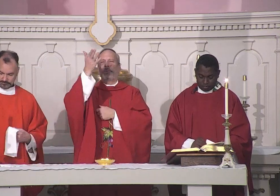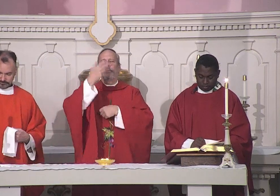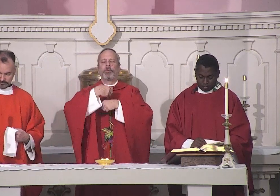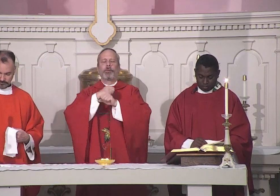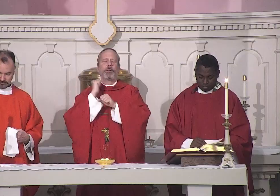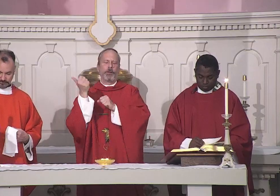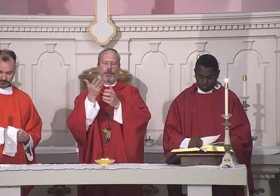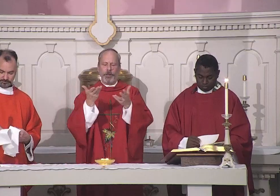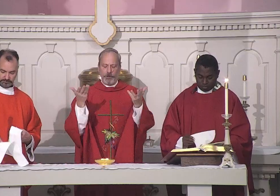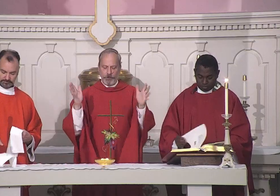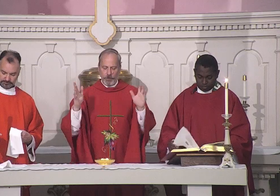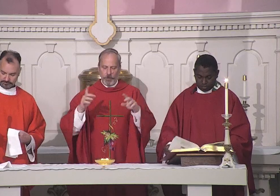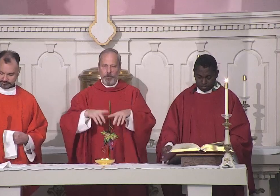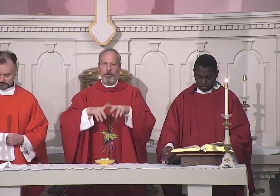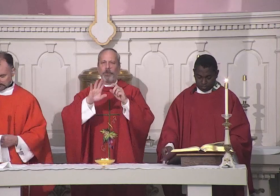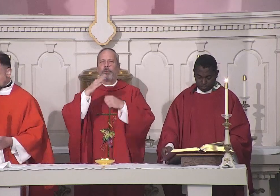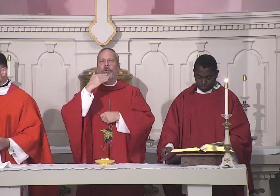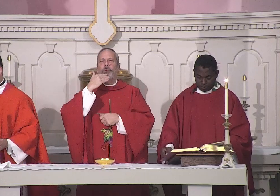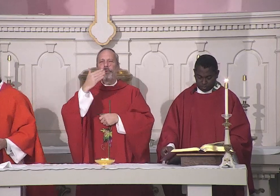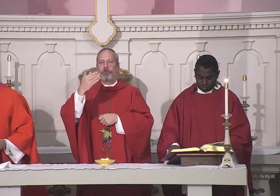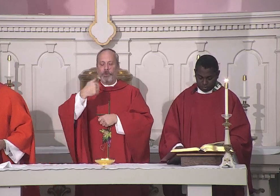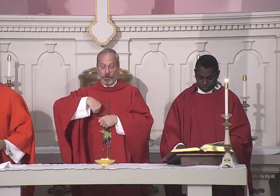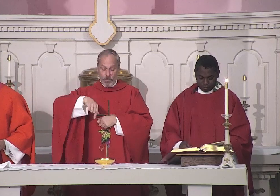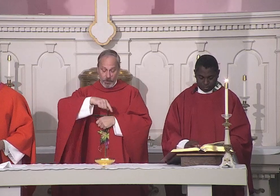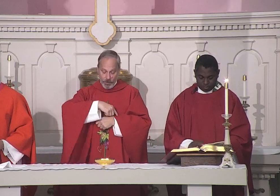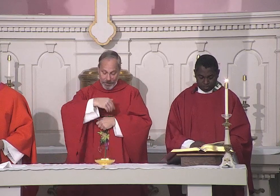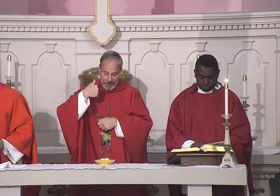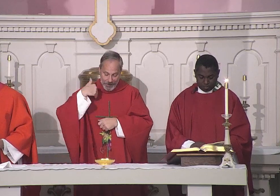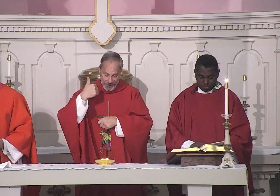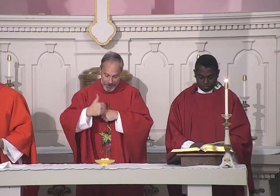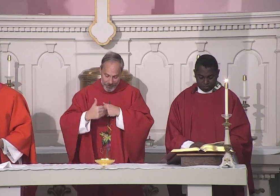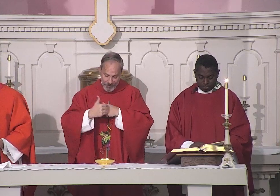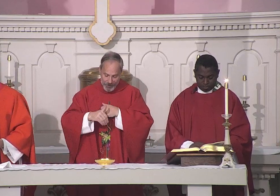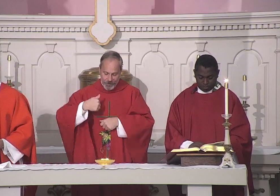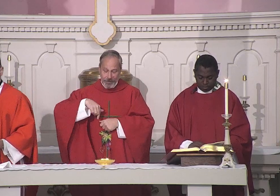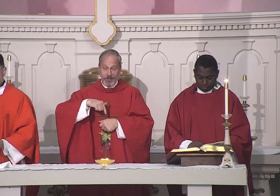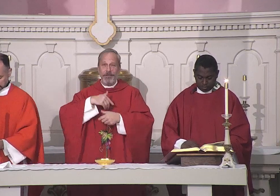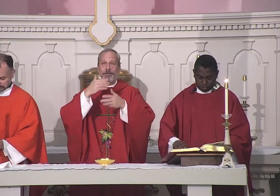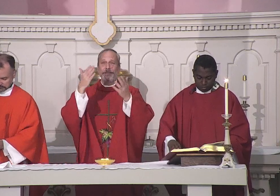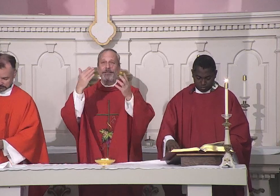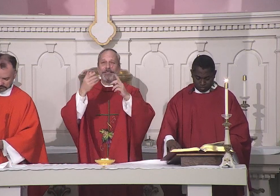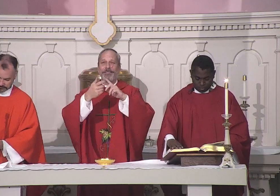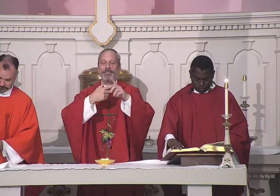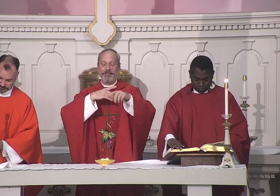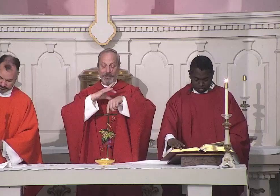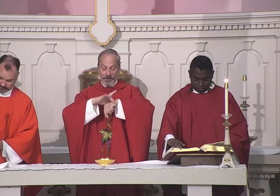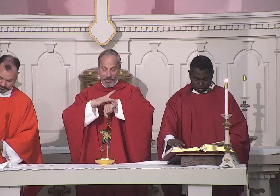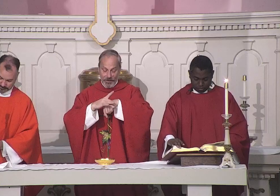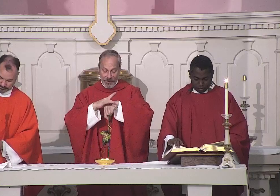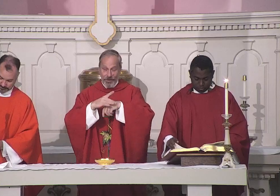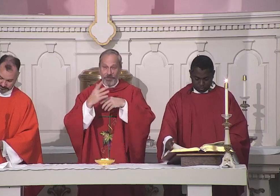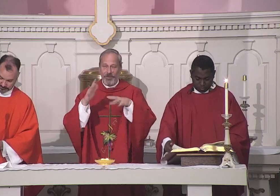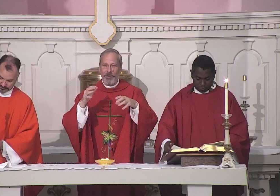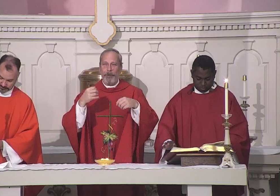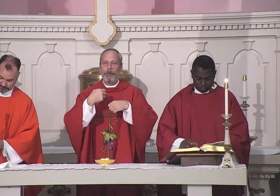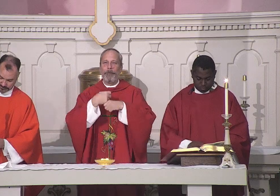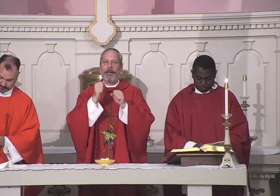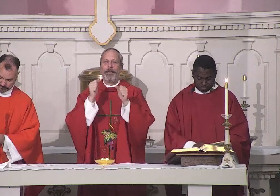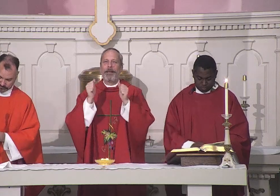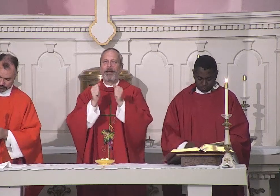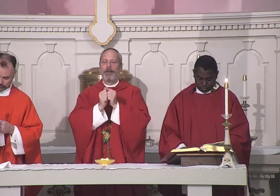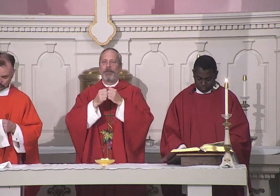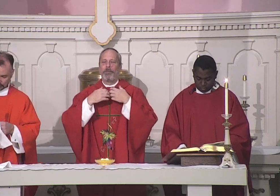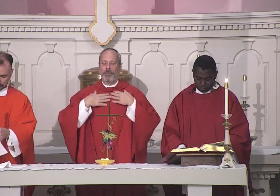Blessed are you, Lord, God of all creation, for through your goodness we have received the bread we offer you, fruit